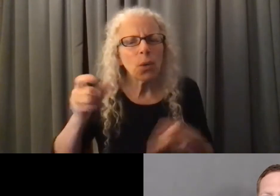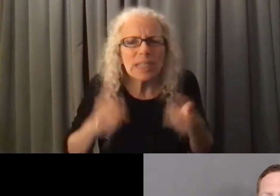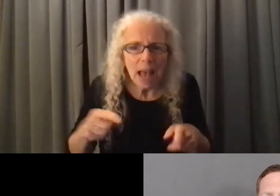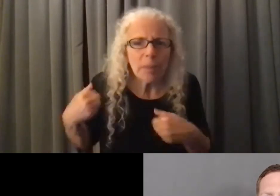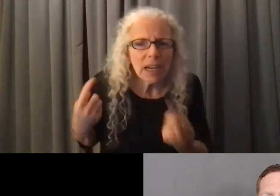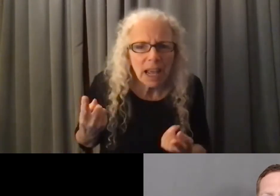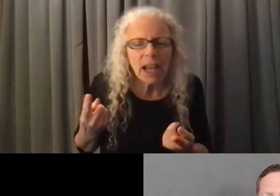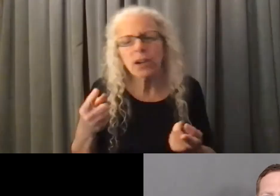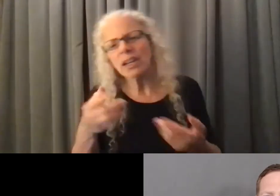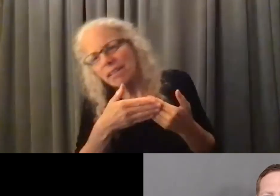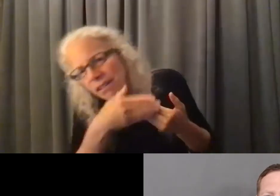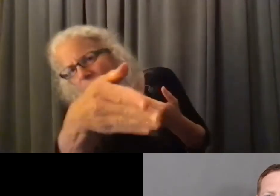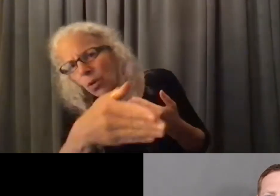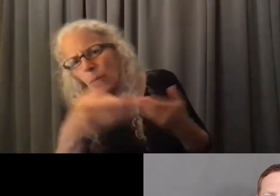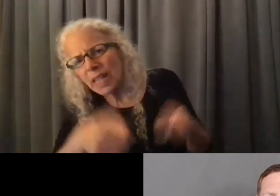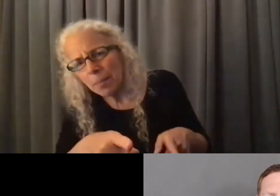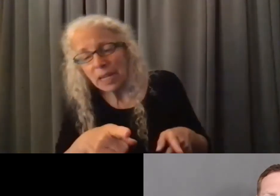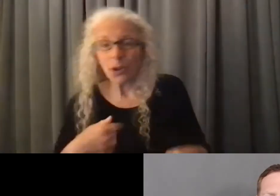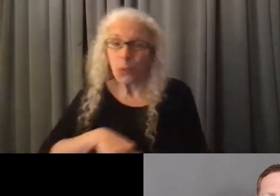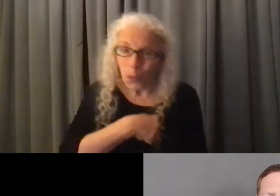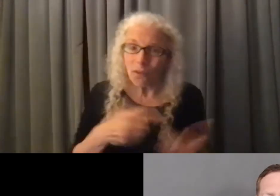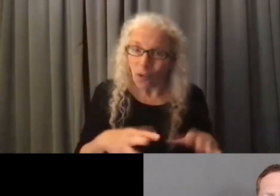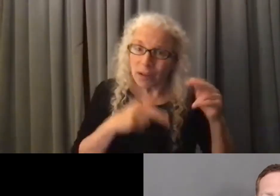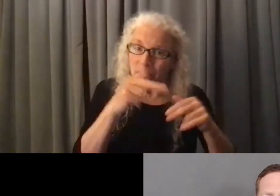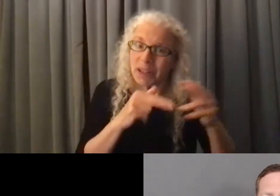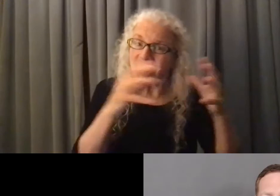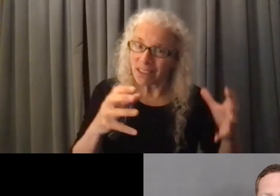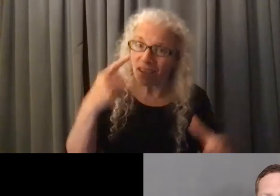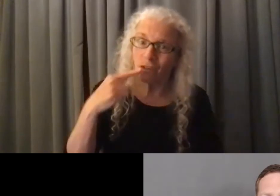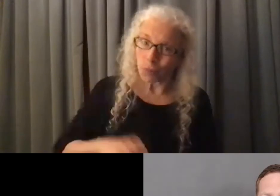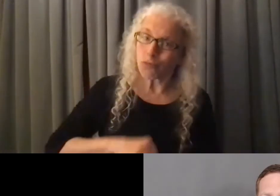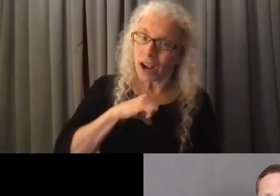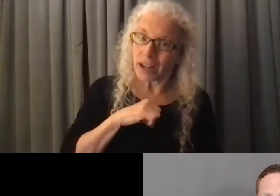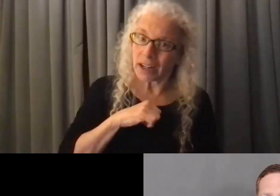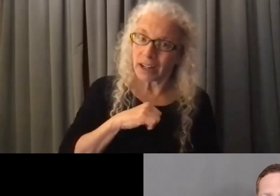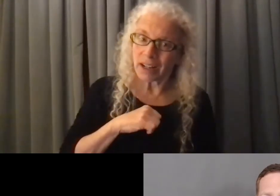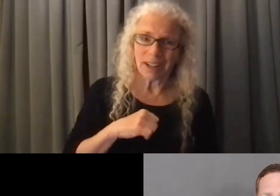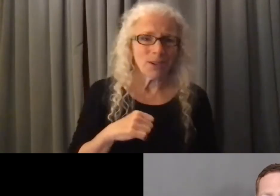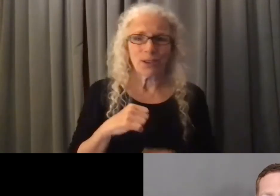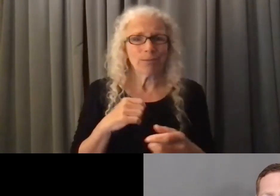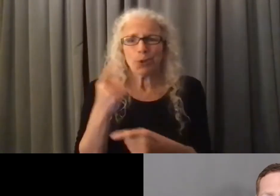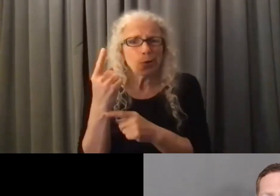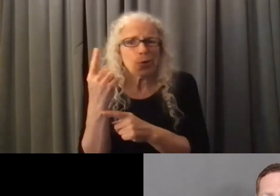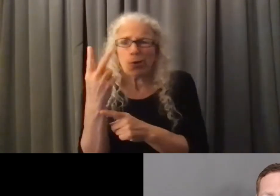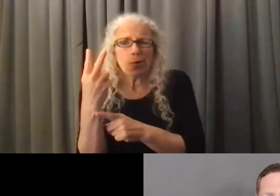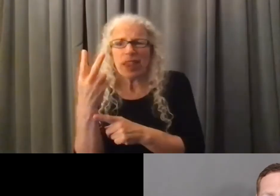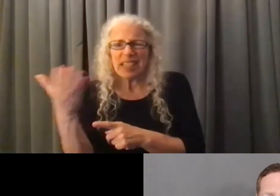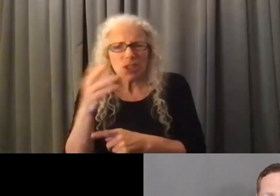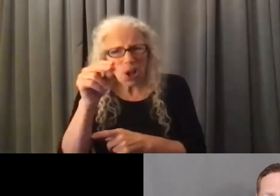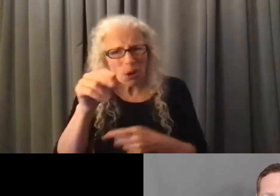can be proud of. There's not just 2 things, there's like 6 or 7 things.